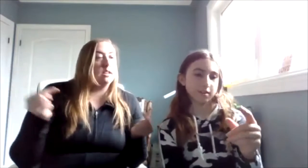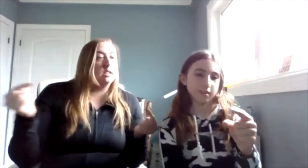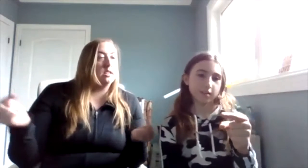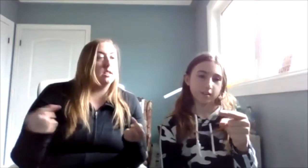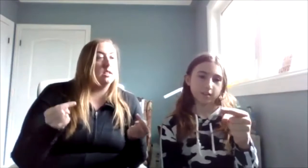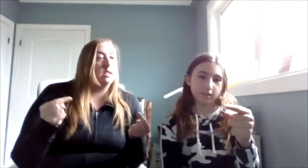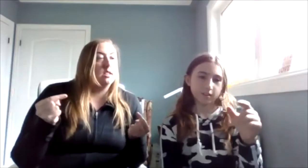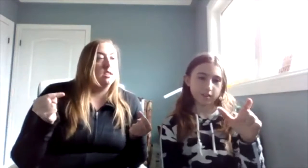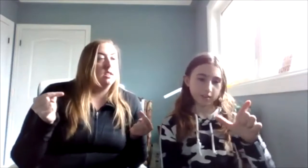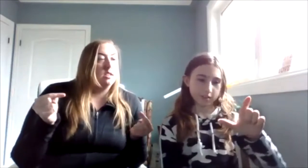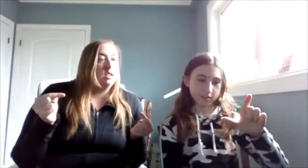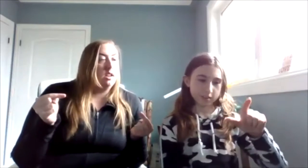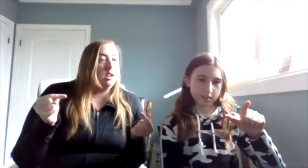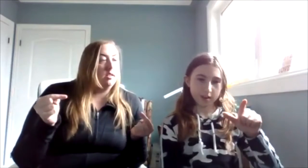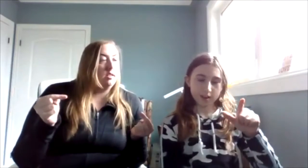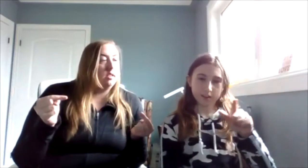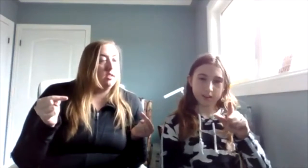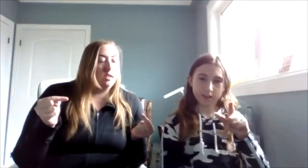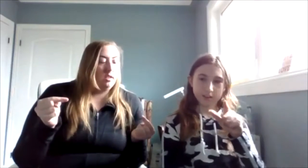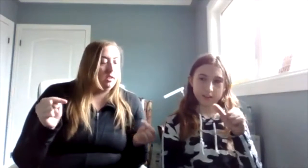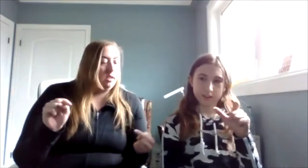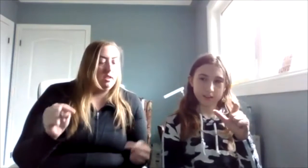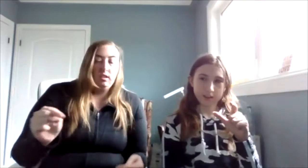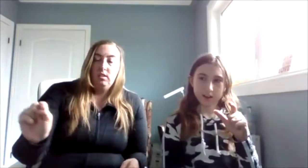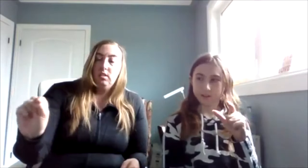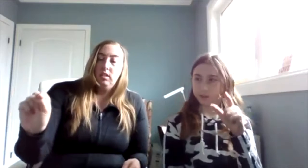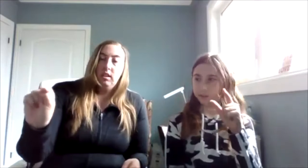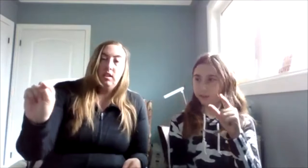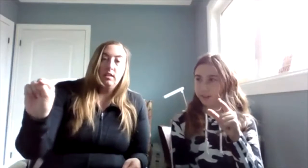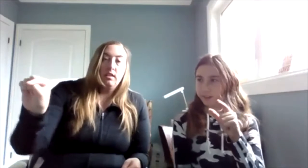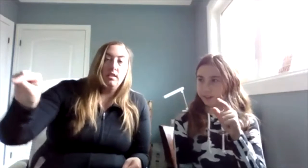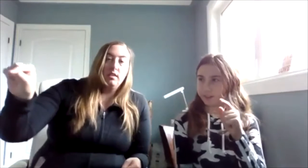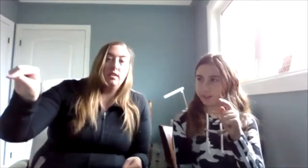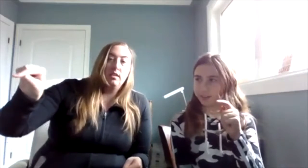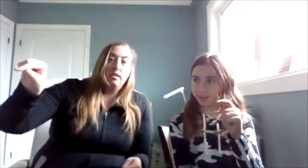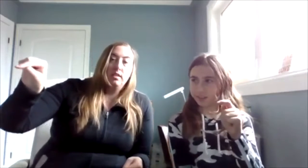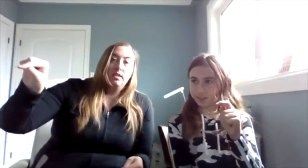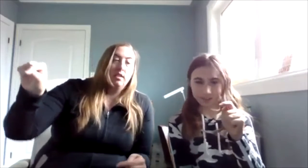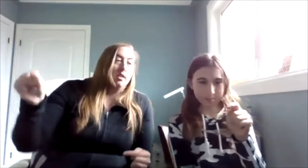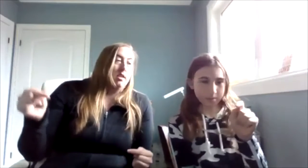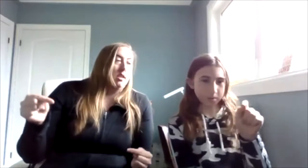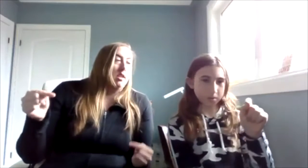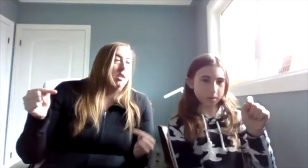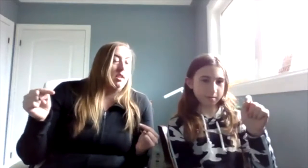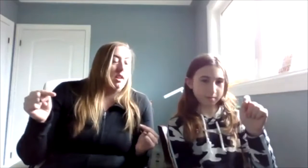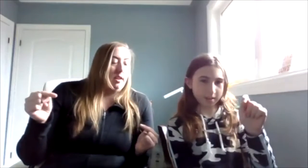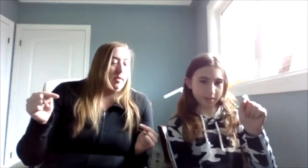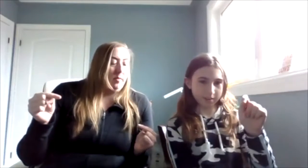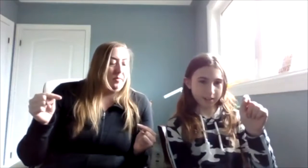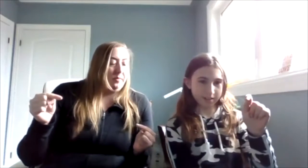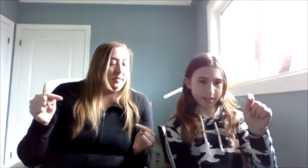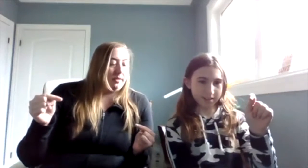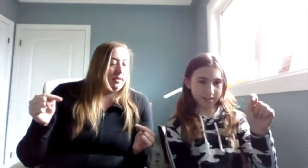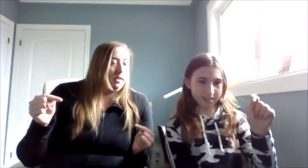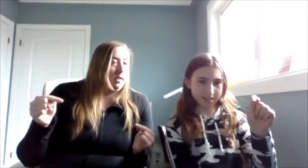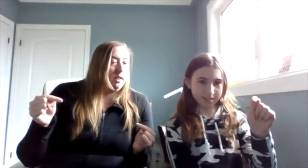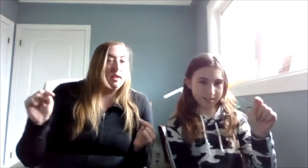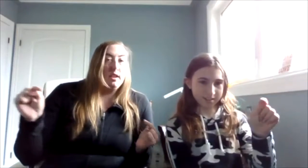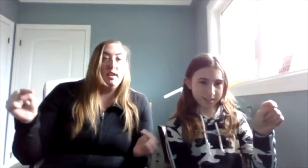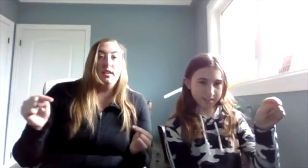trespasses. Yeah. And like a kind just of like this. Your thumb down like this. And then,